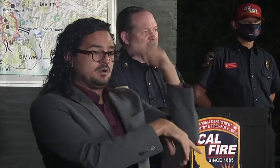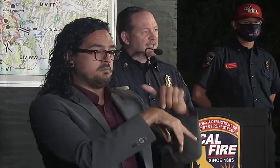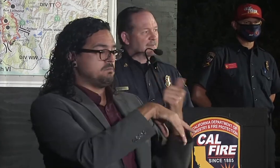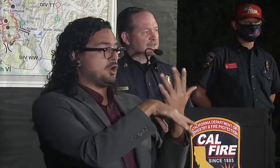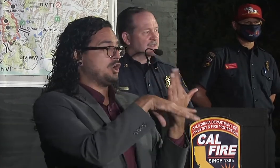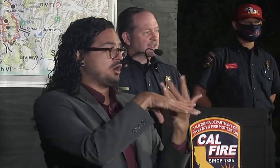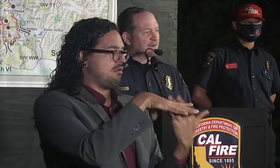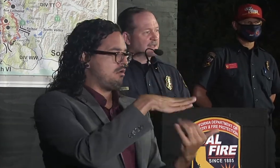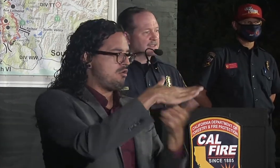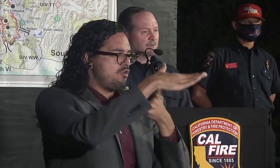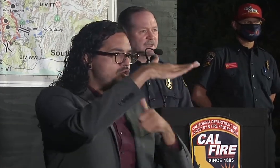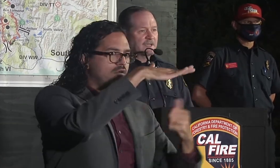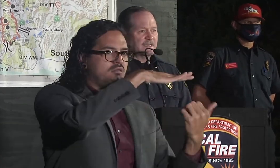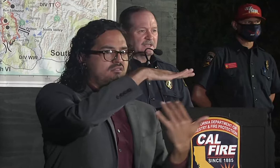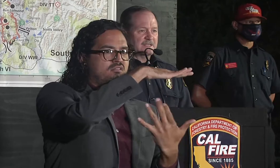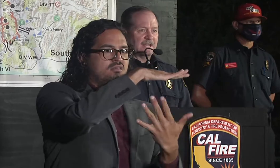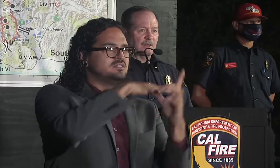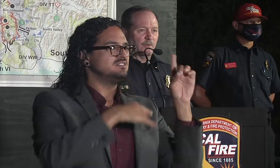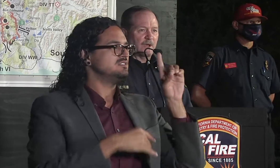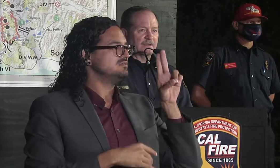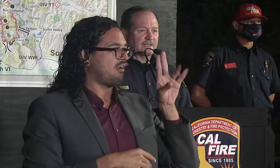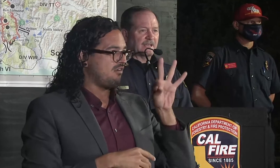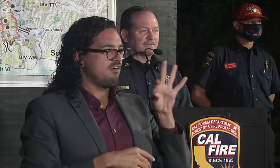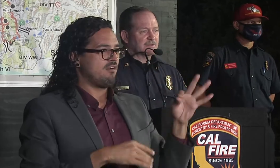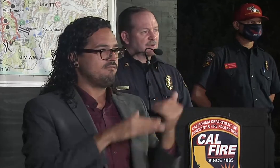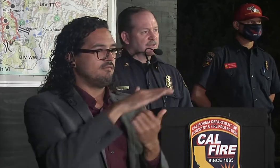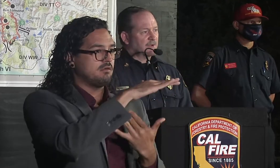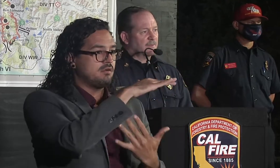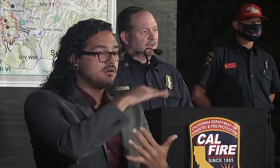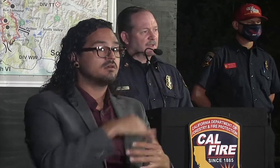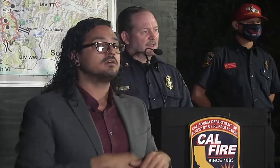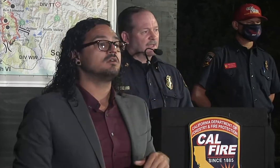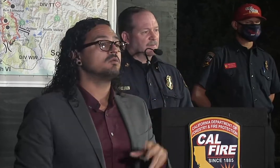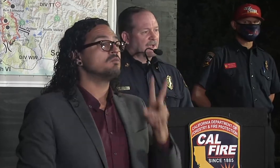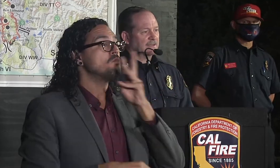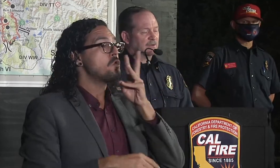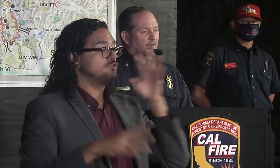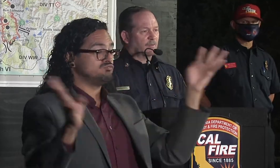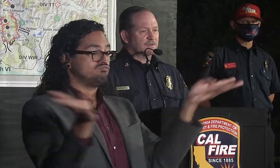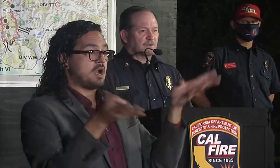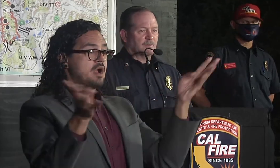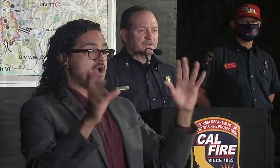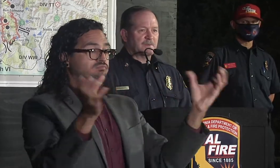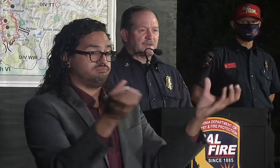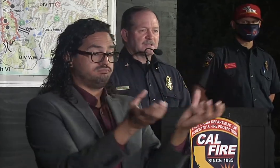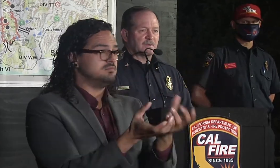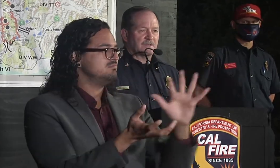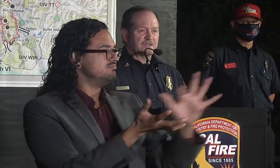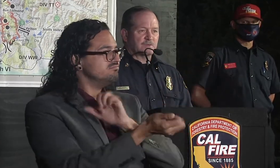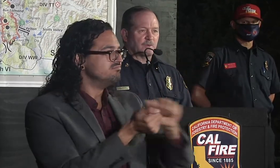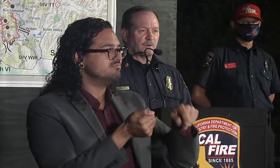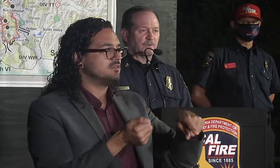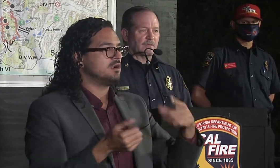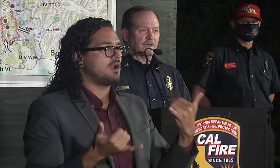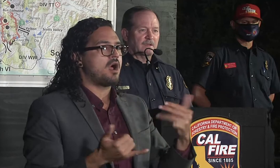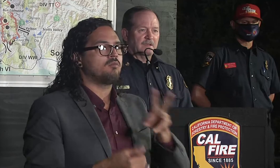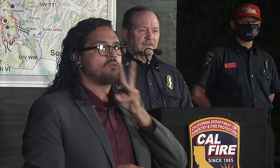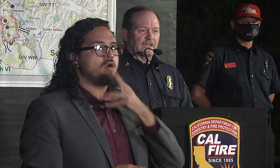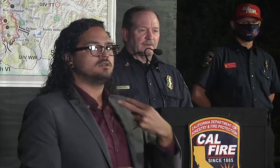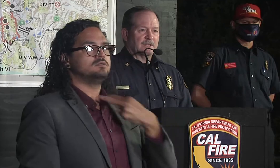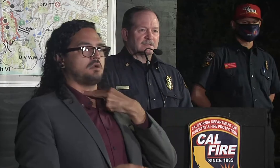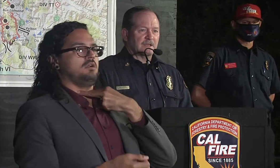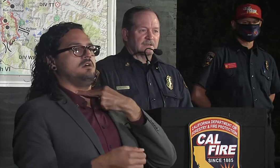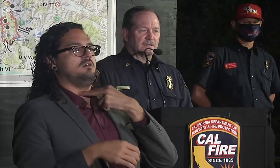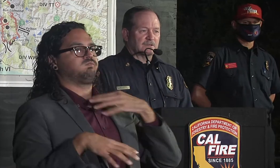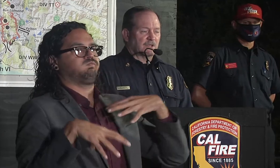Bridges have been damaged in the area. So it's going to take a little while to get that infrastructure up and back to normal. So please be patient with us as we work with